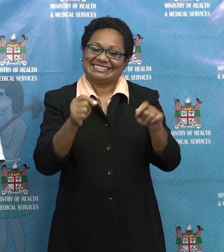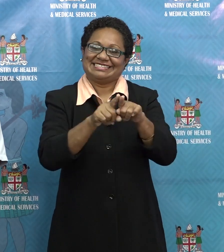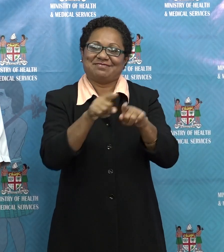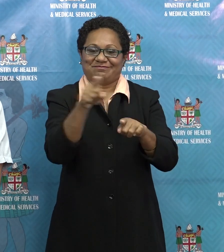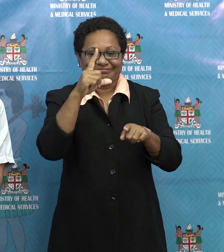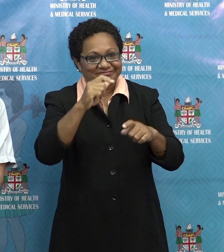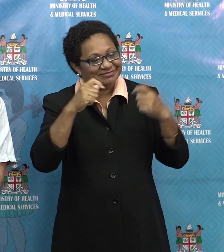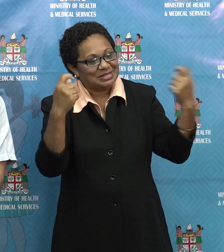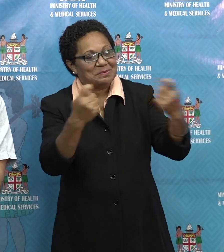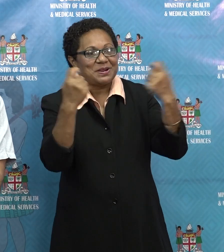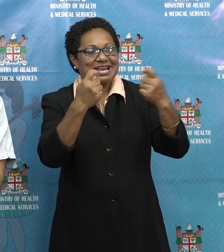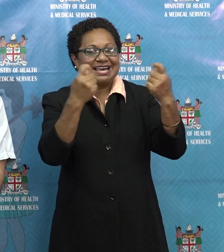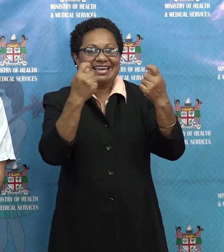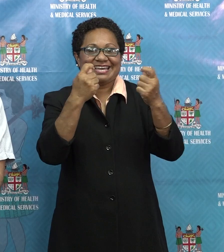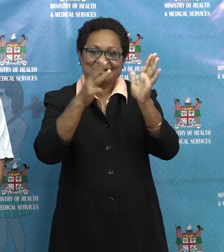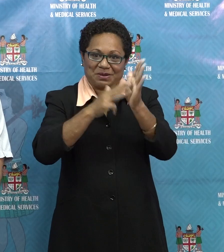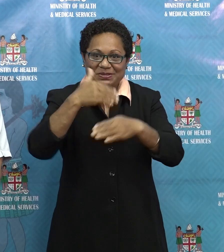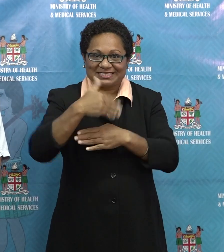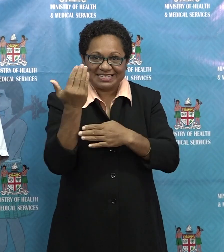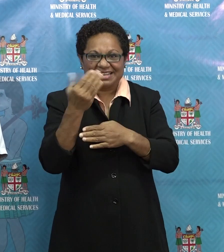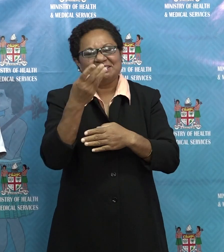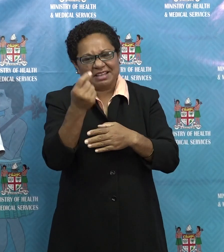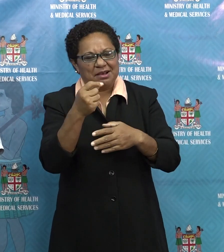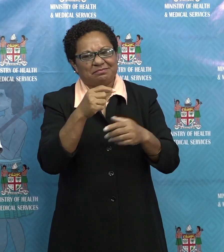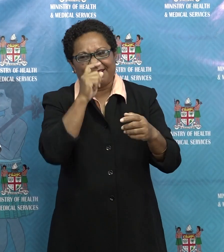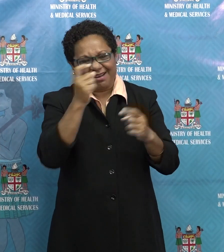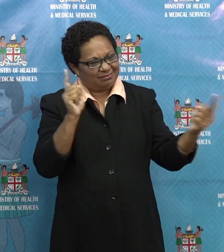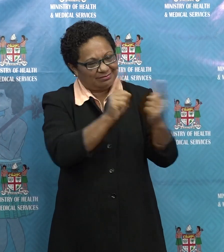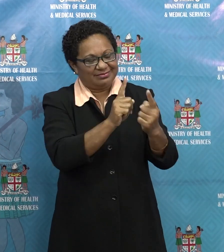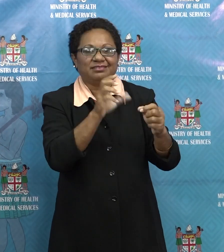in person or from a distance.